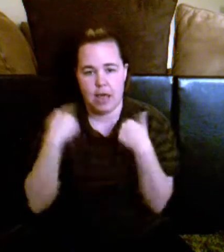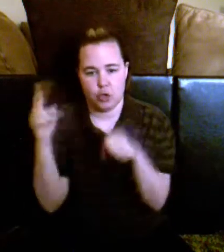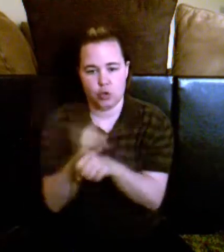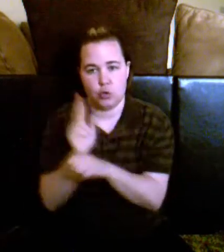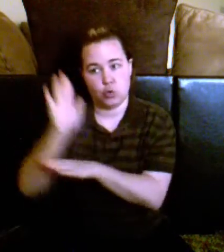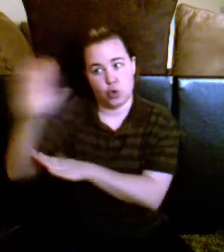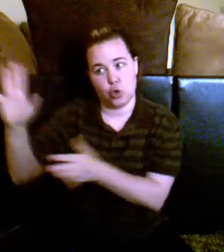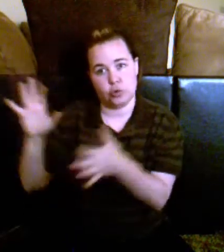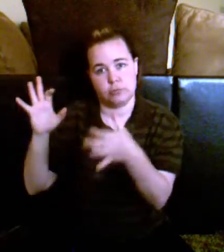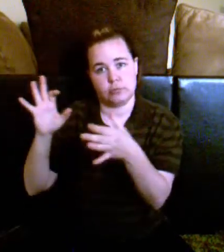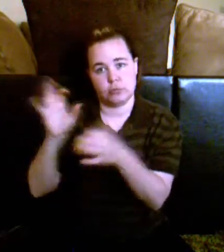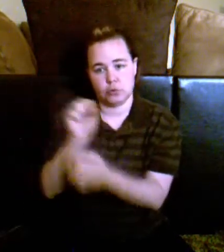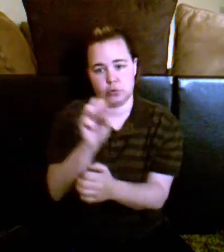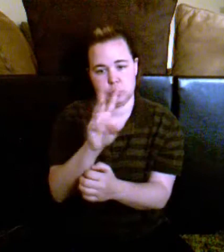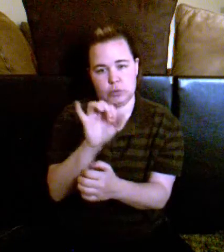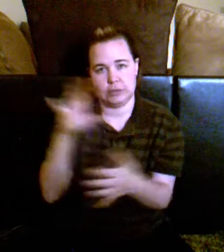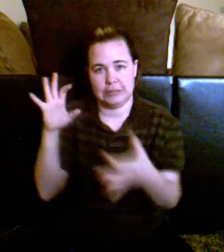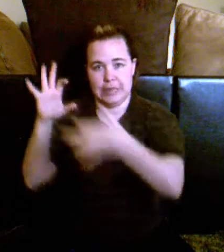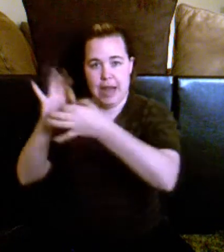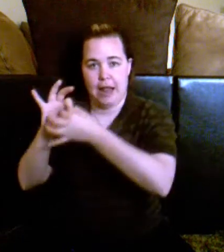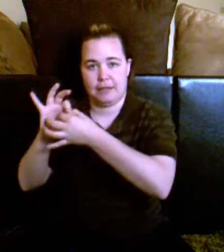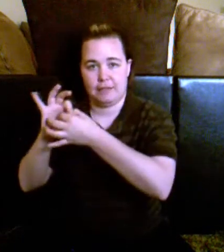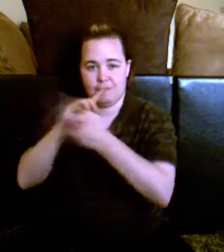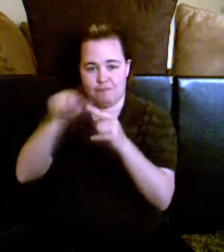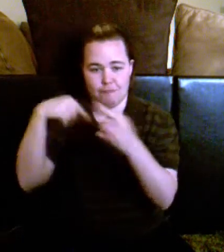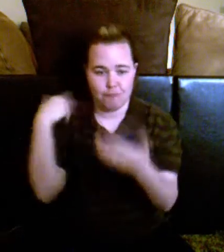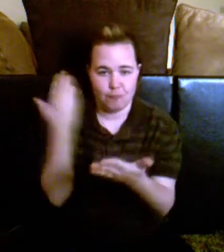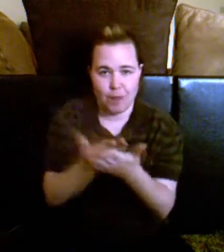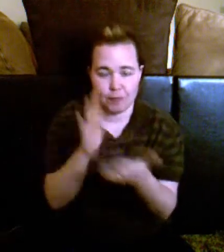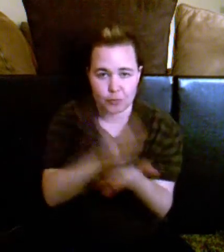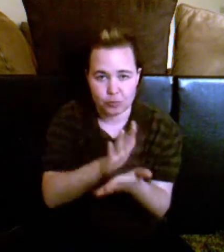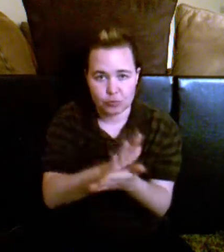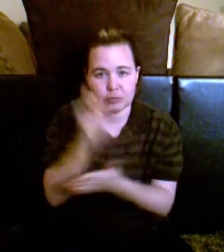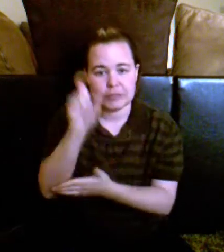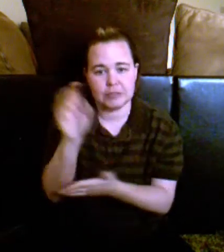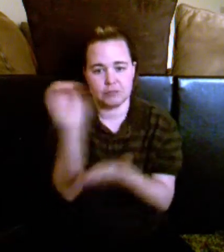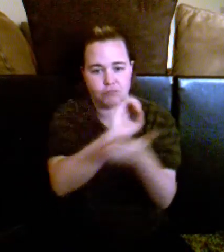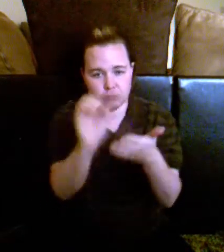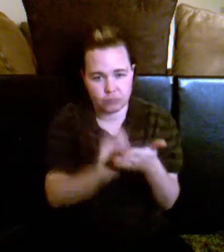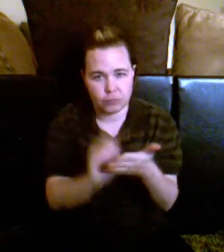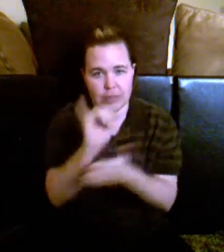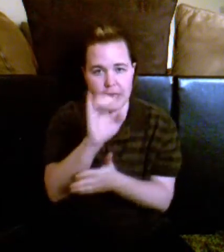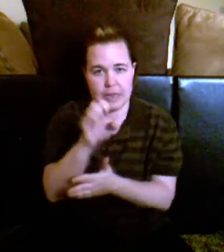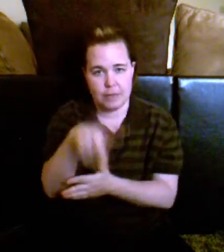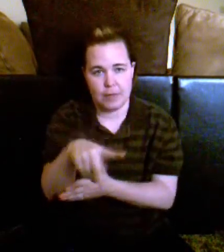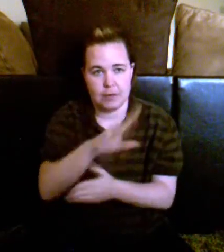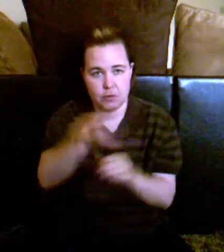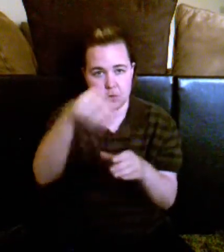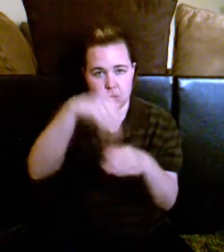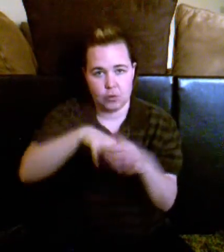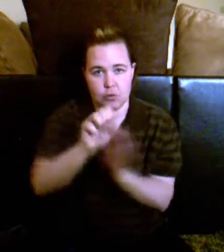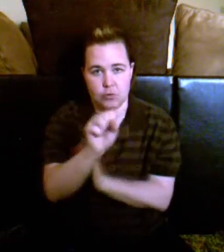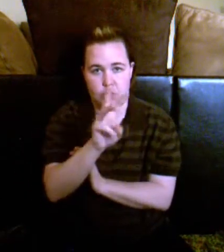to hook up the device. So once he got to school, we had to rewrite the IEP to include the switch along with the talker.